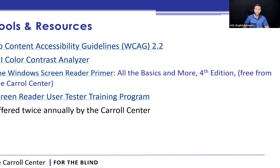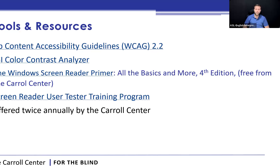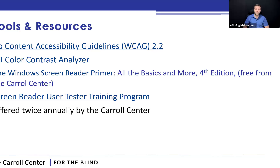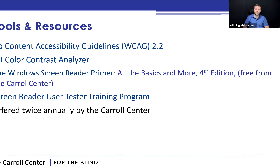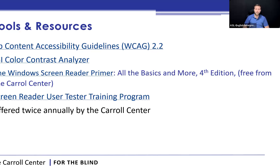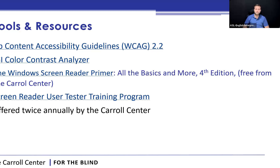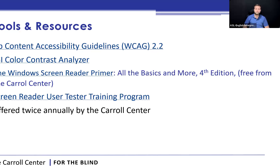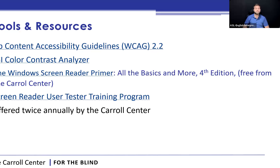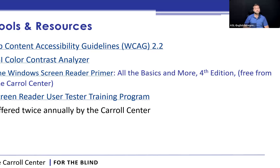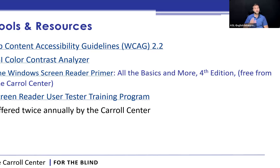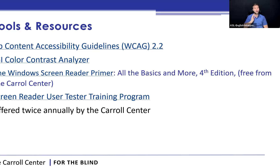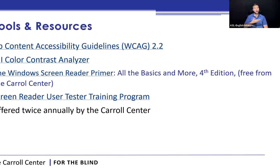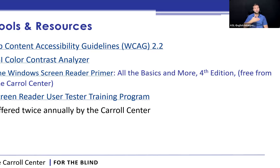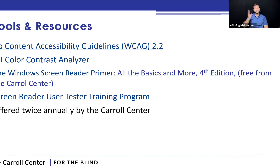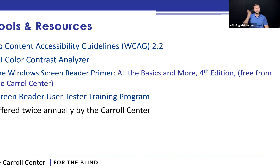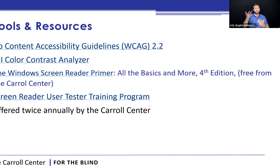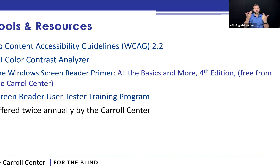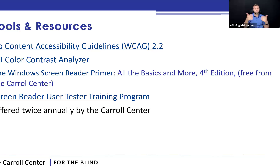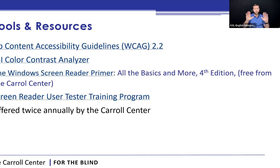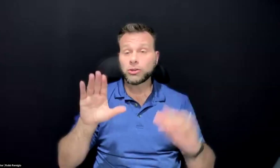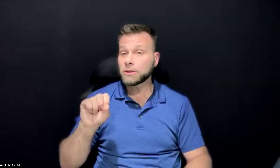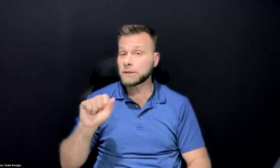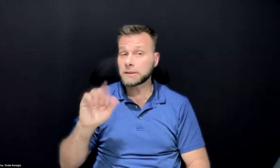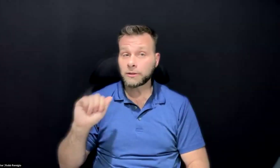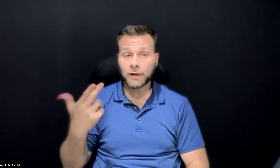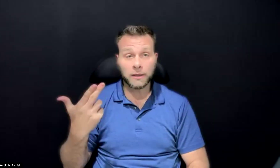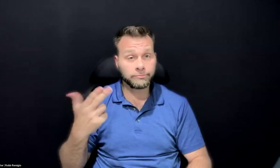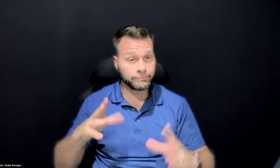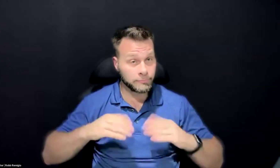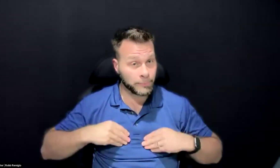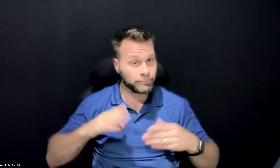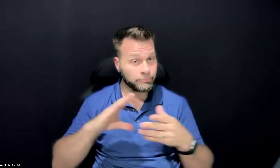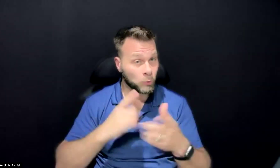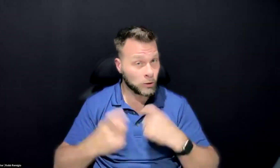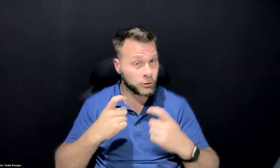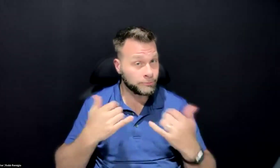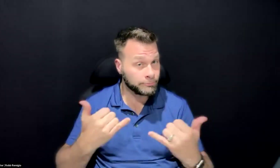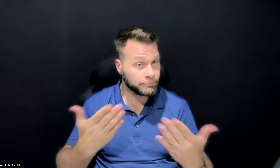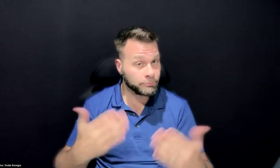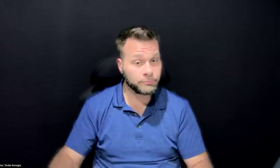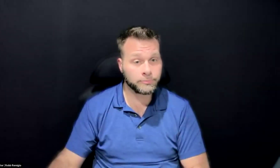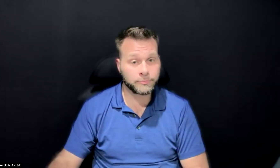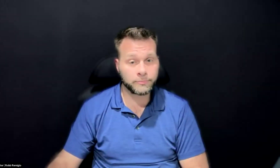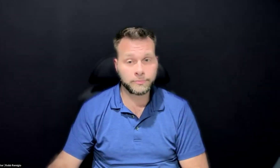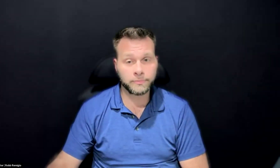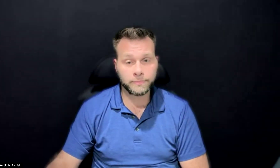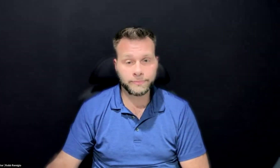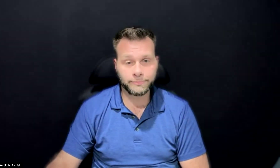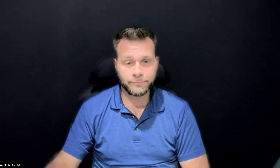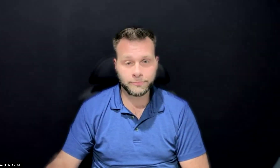So that concludes our presentation. Sarah, do we want to take questions now? If there are any.